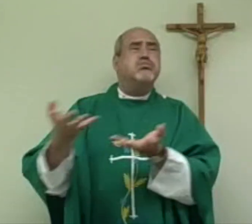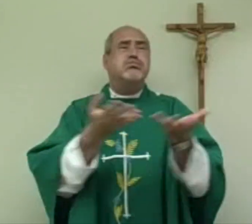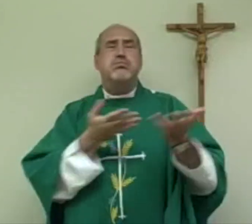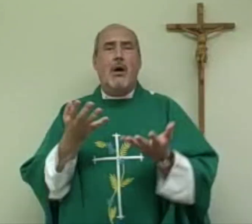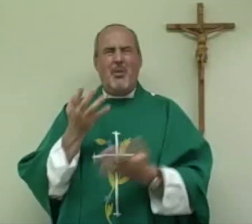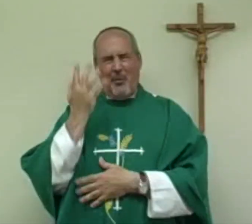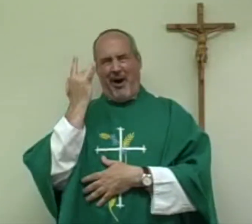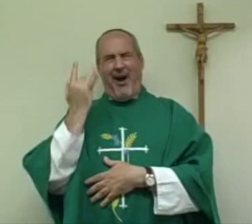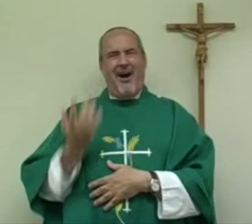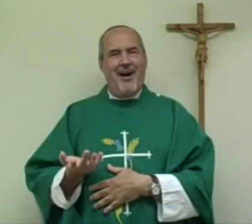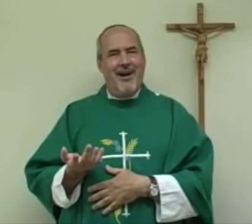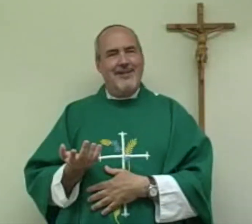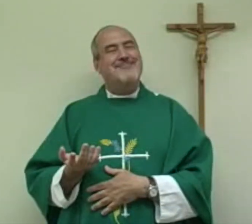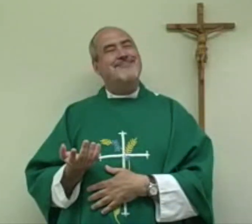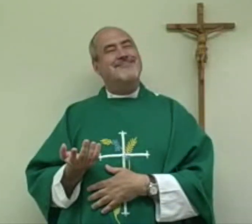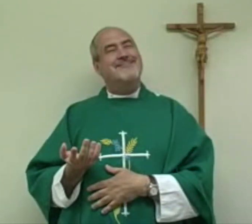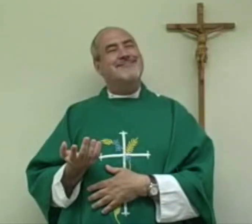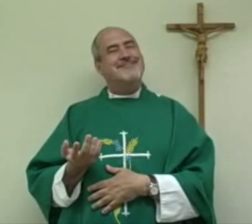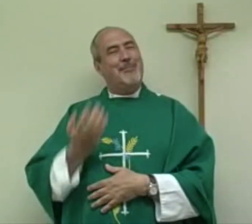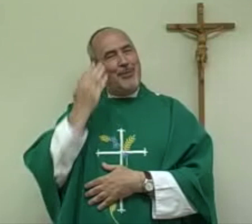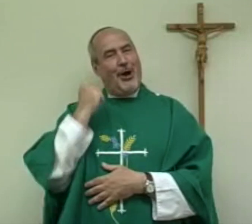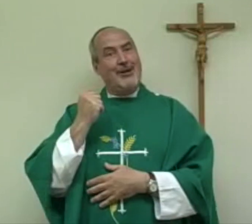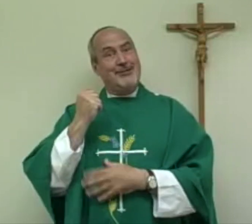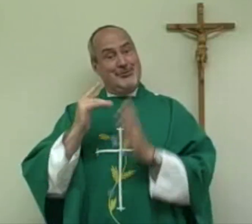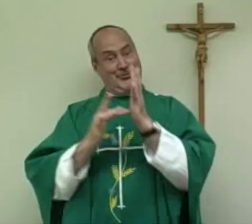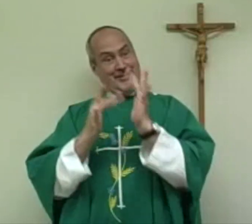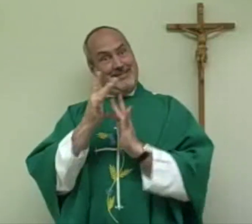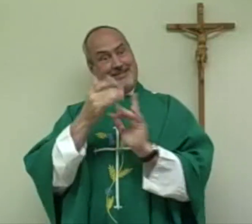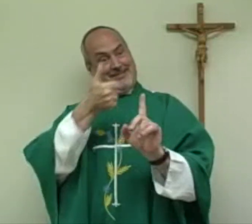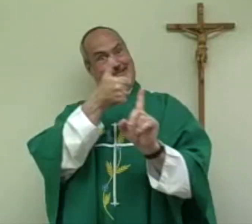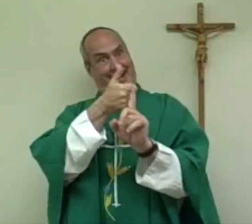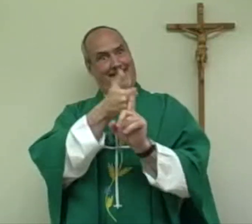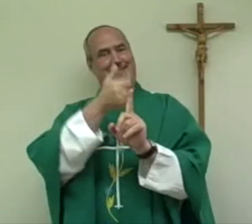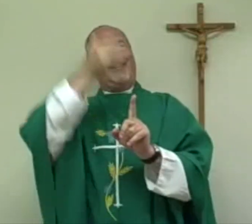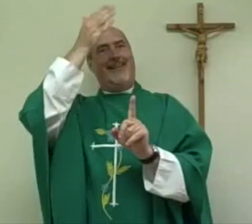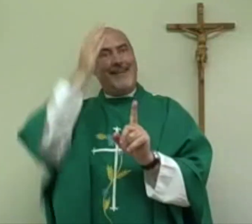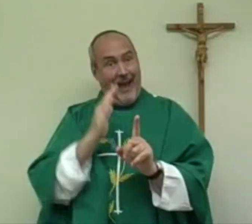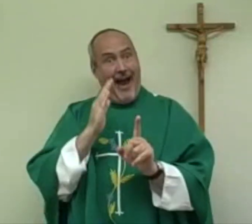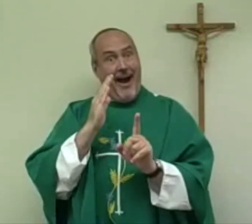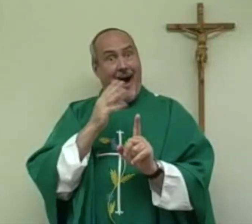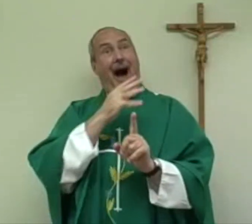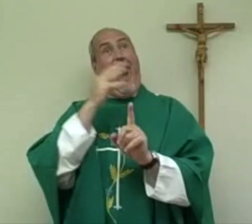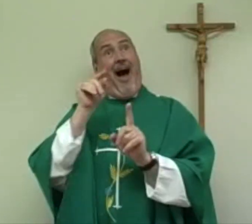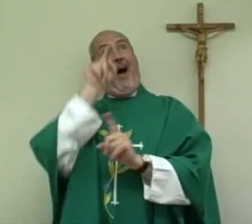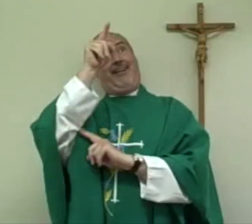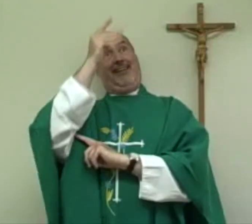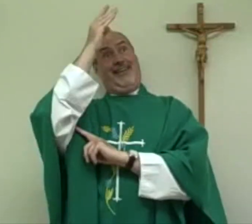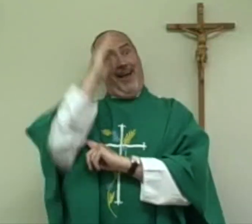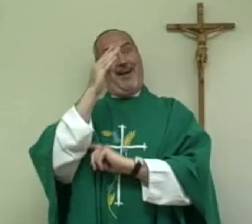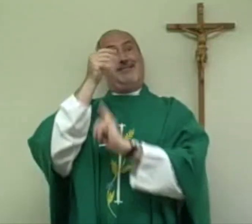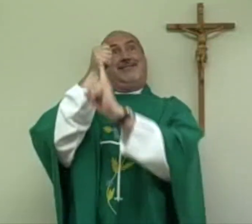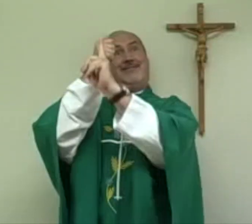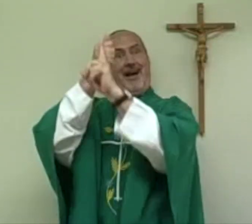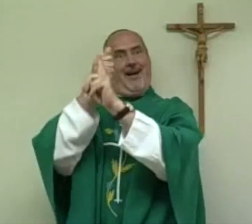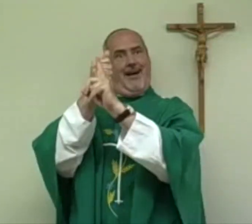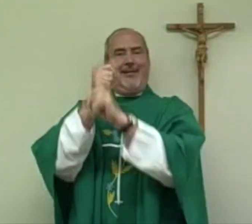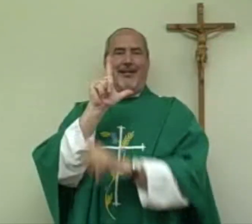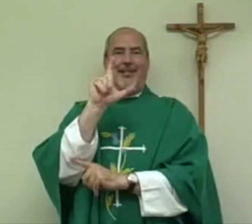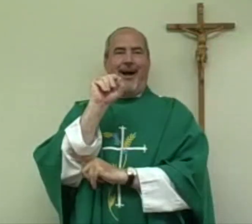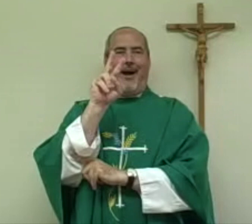man. He could get along with anybody. And that's because Jesus himself was God. And